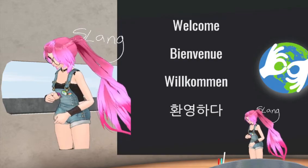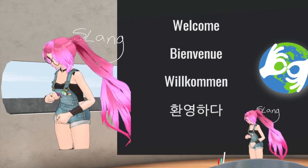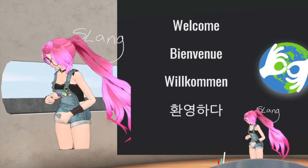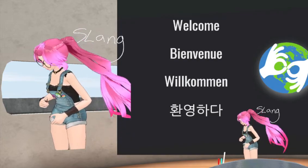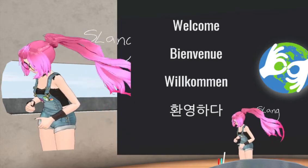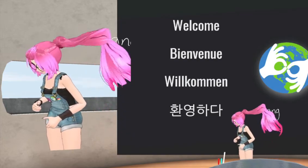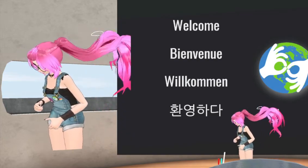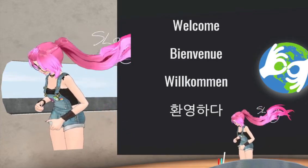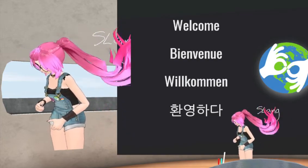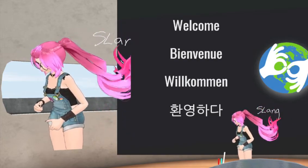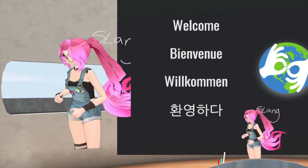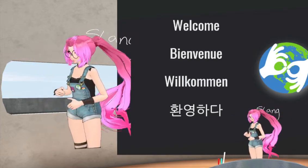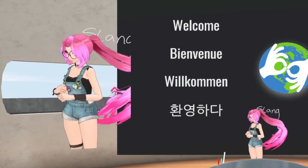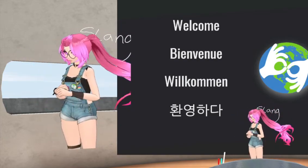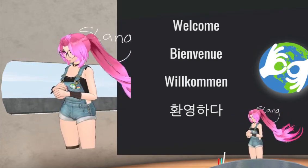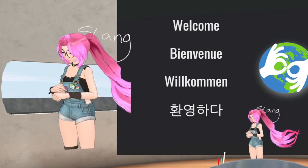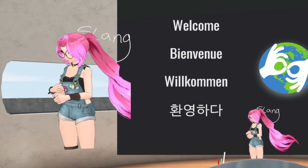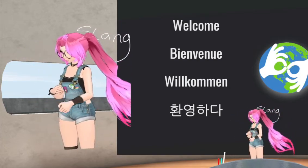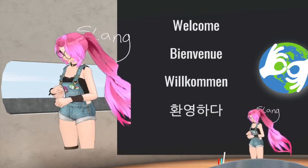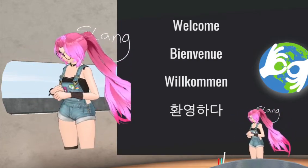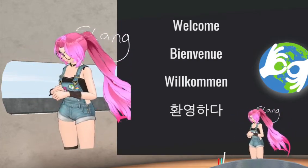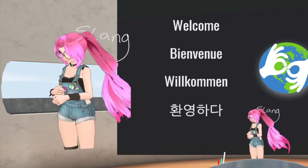fingers, sorry.